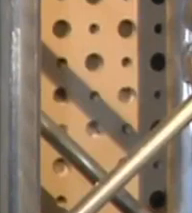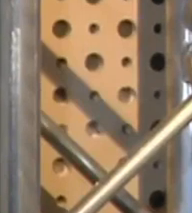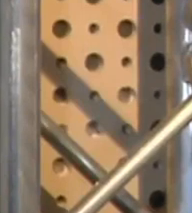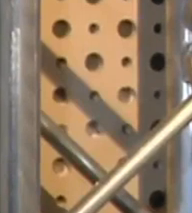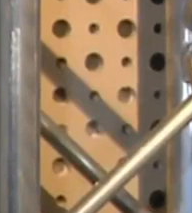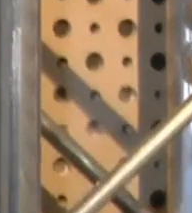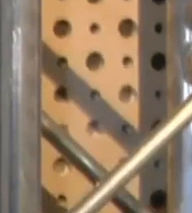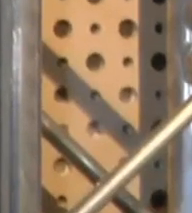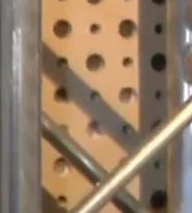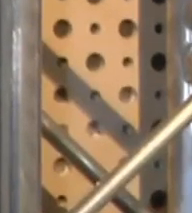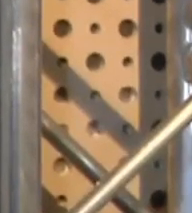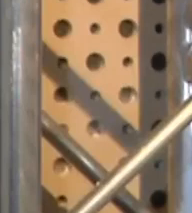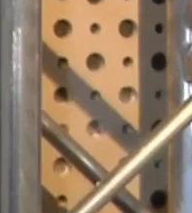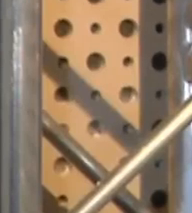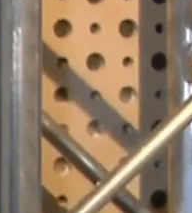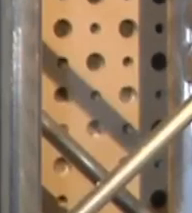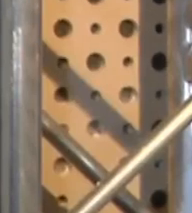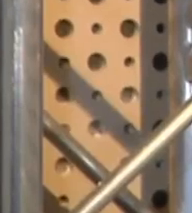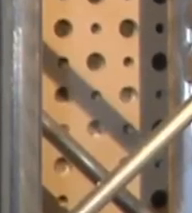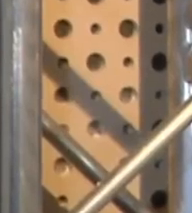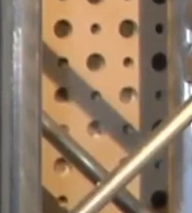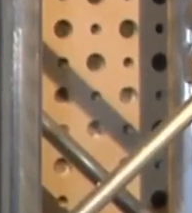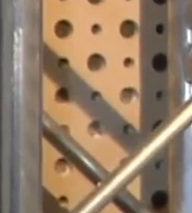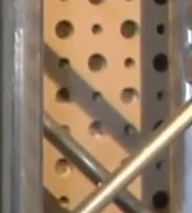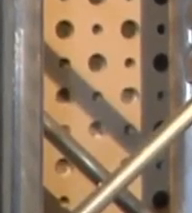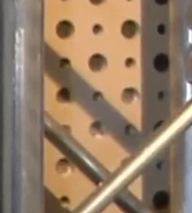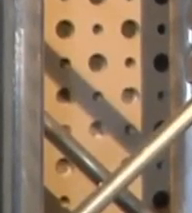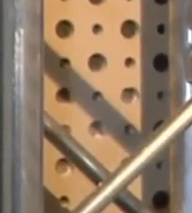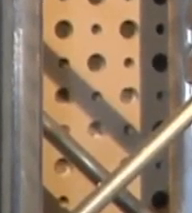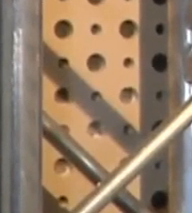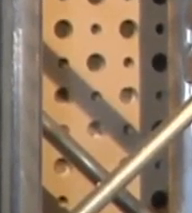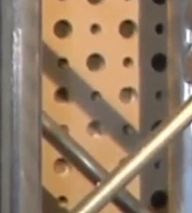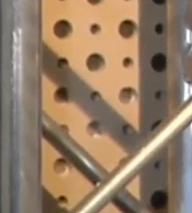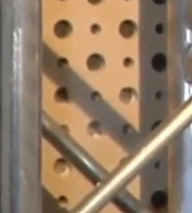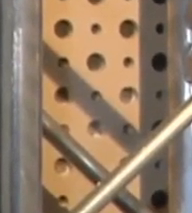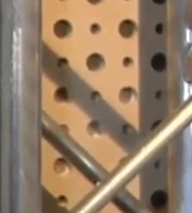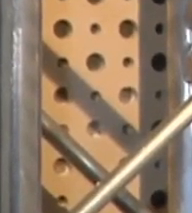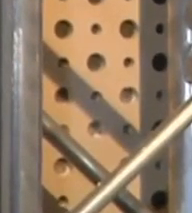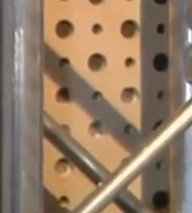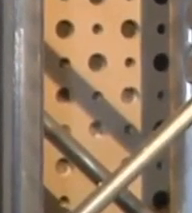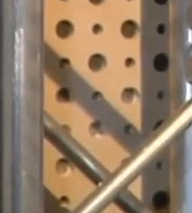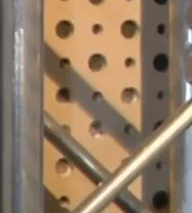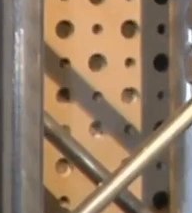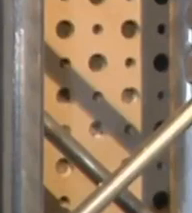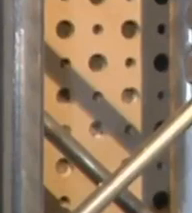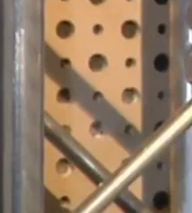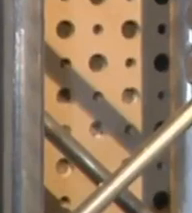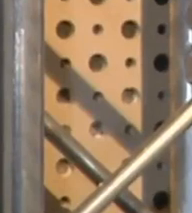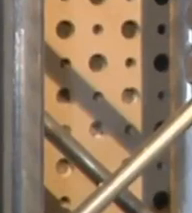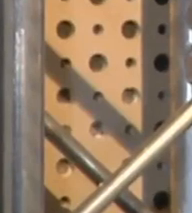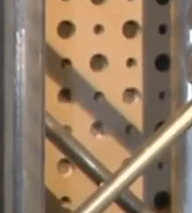Yeah, so la ngiloku sikwendako kula ma regulation wamanje, hayi ukuthi lawa siwapublish kulelivike